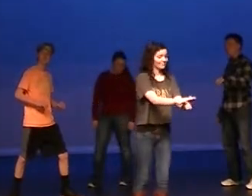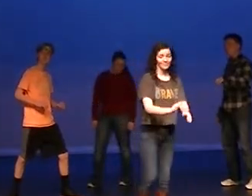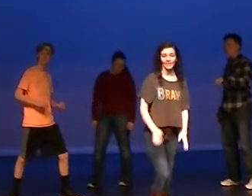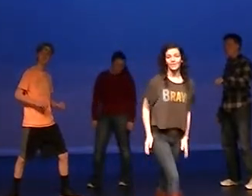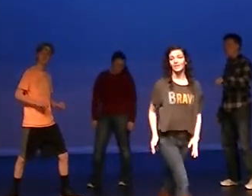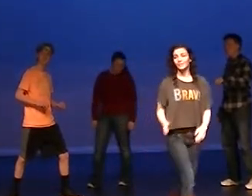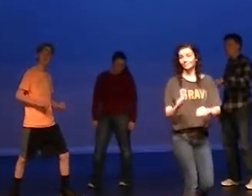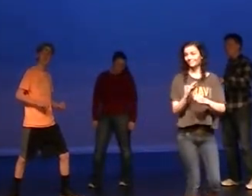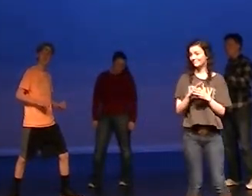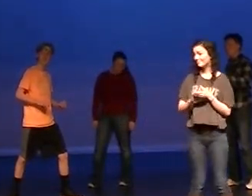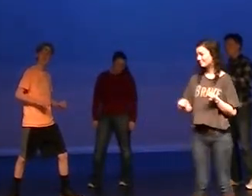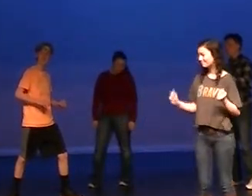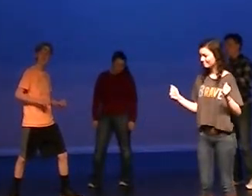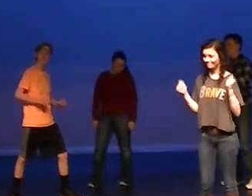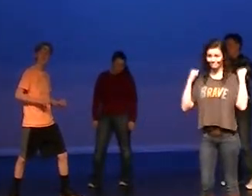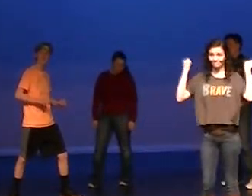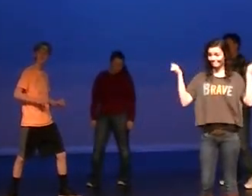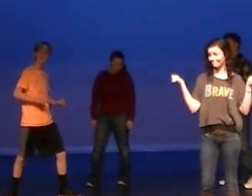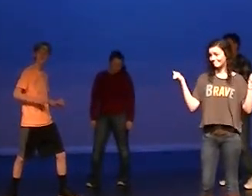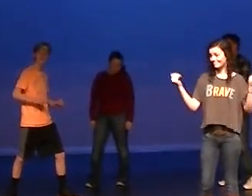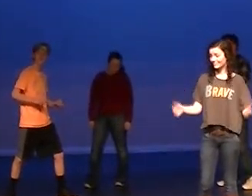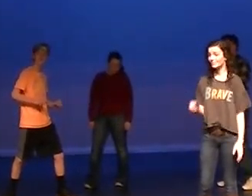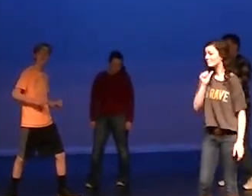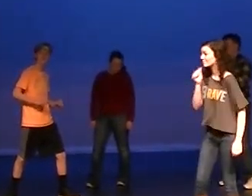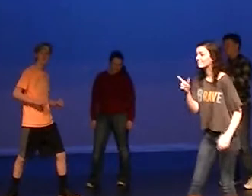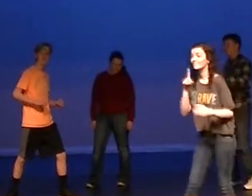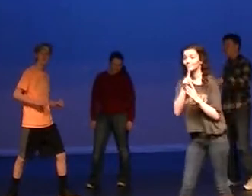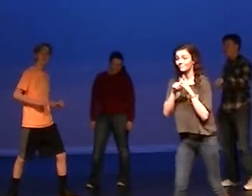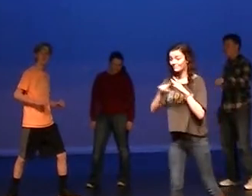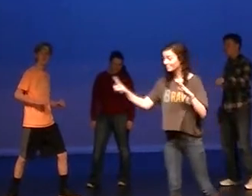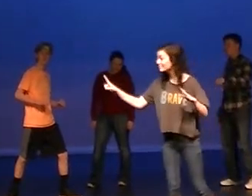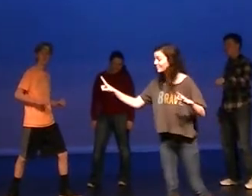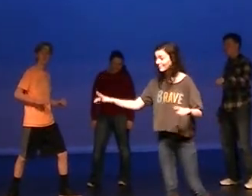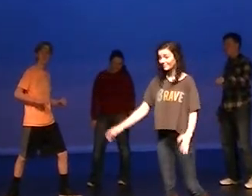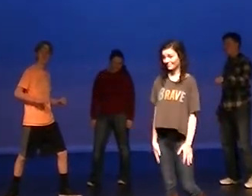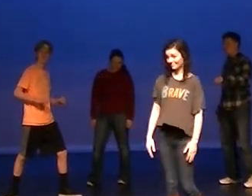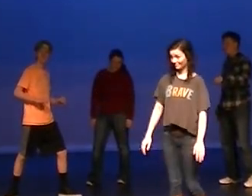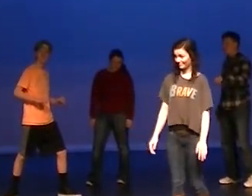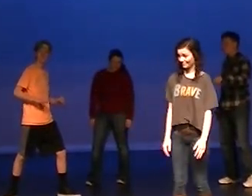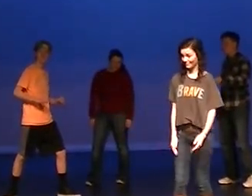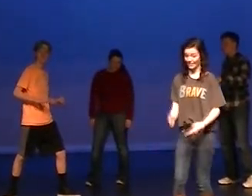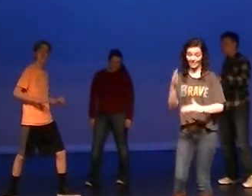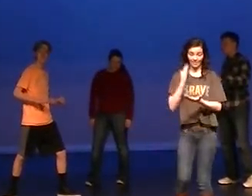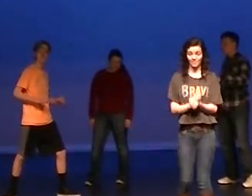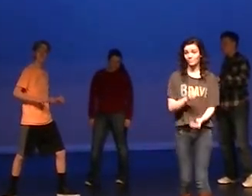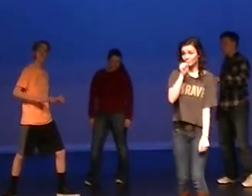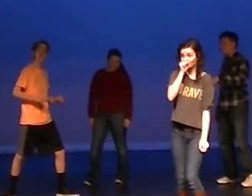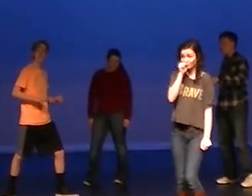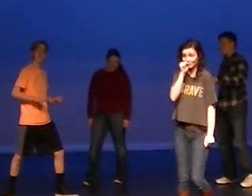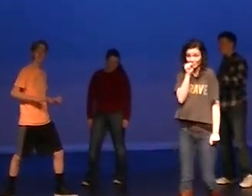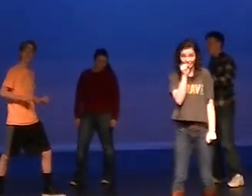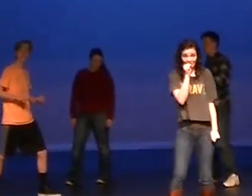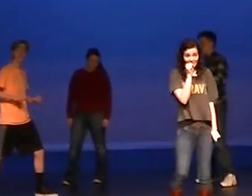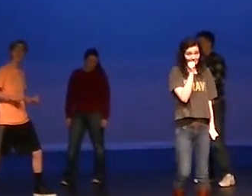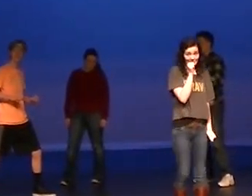Bow down to the mic Don't run Stop holding my tongue